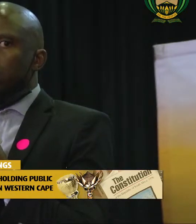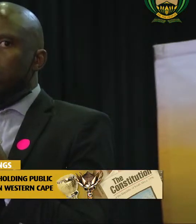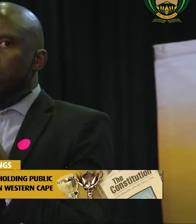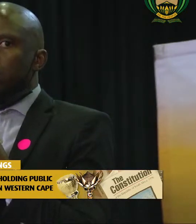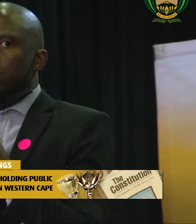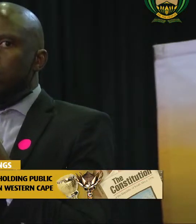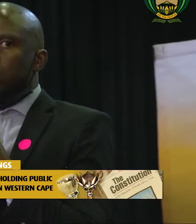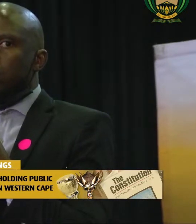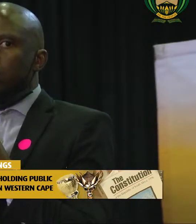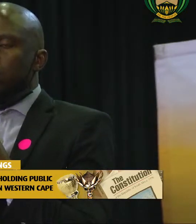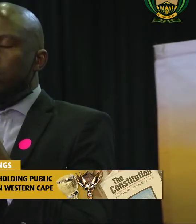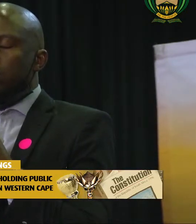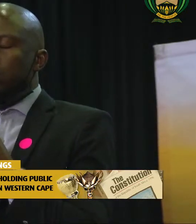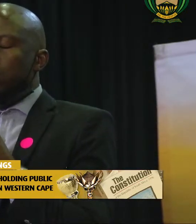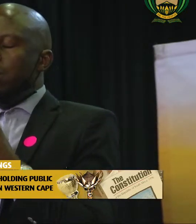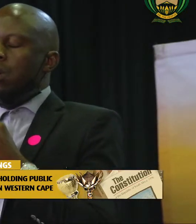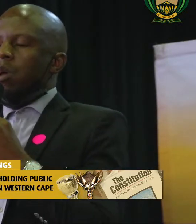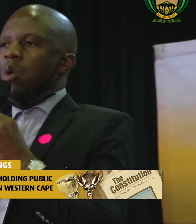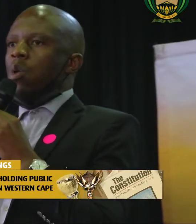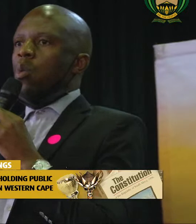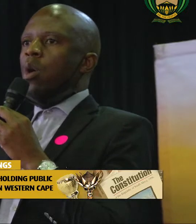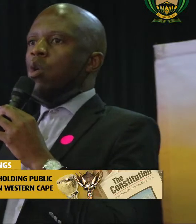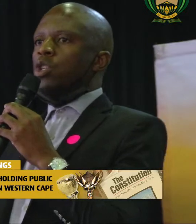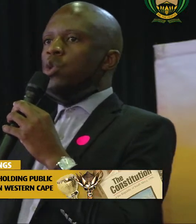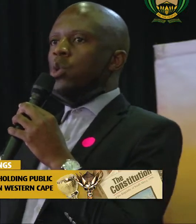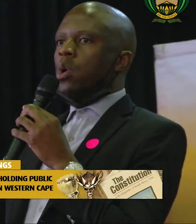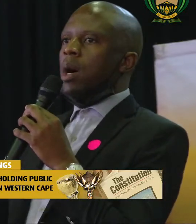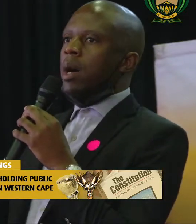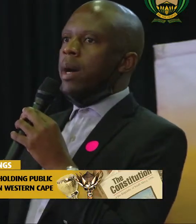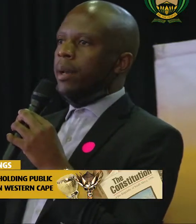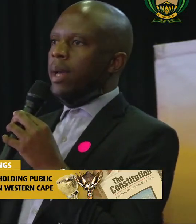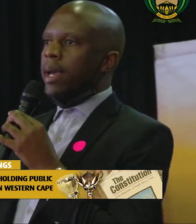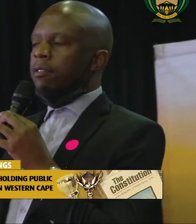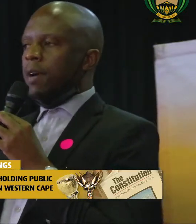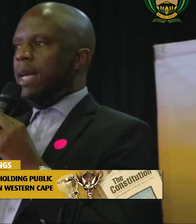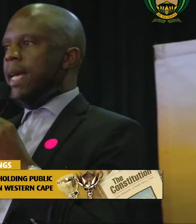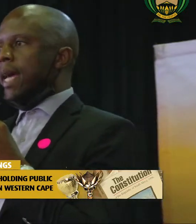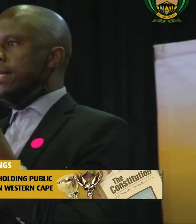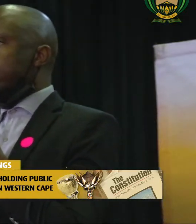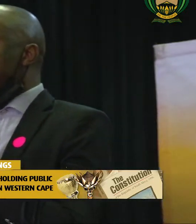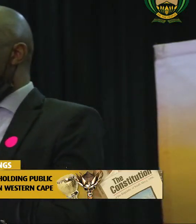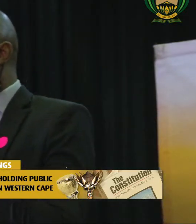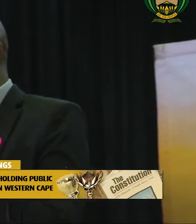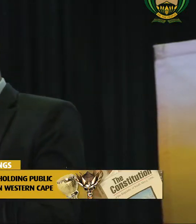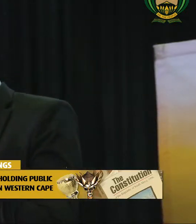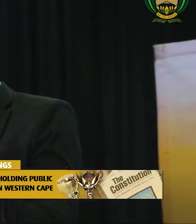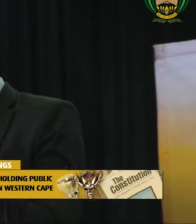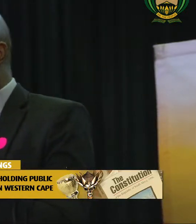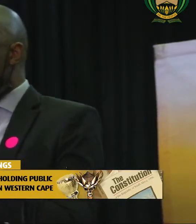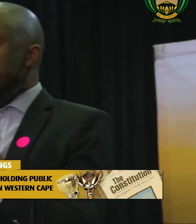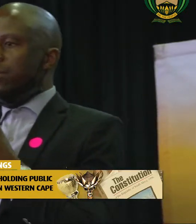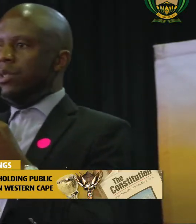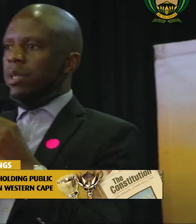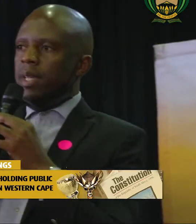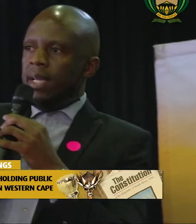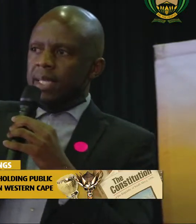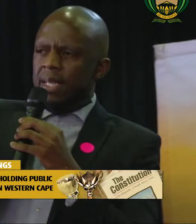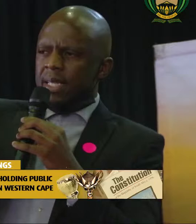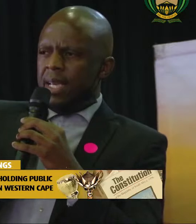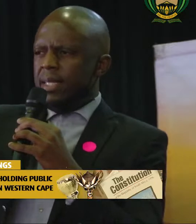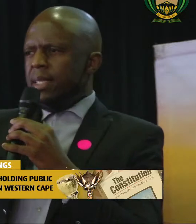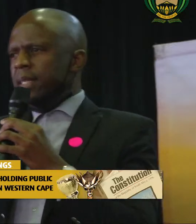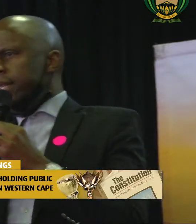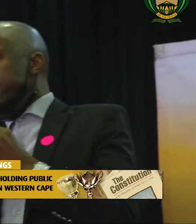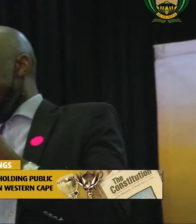ngembalo ozawuqwalaselwa. We are going to invite hands. We first take 10 hands. There are